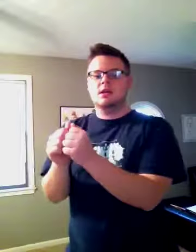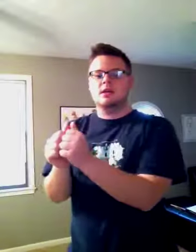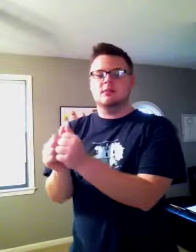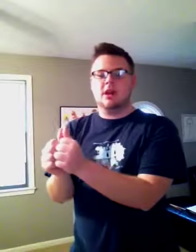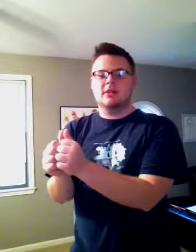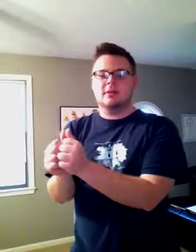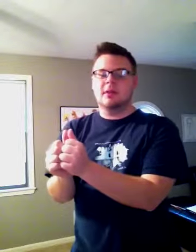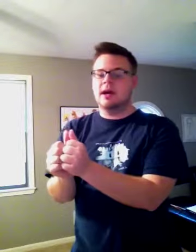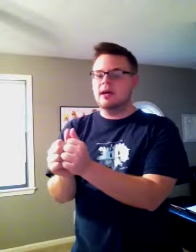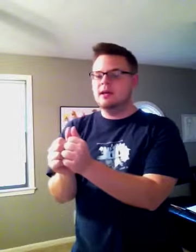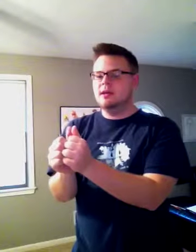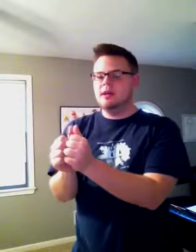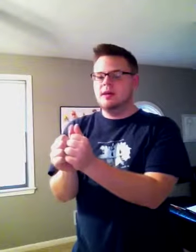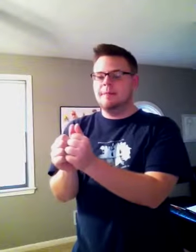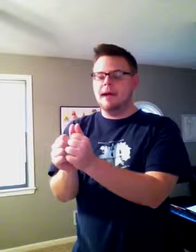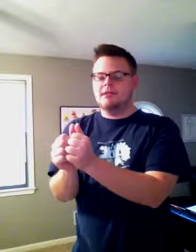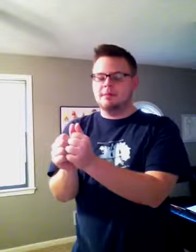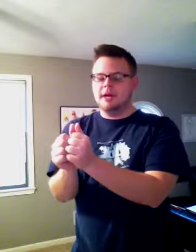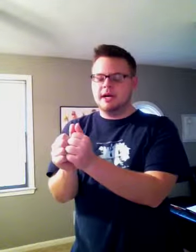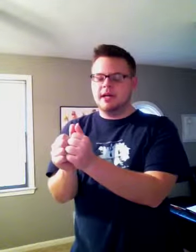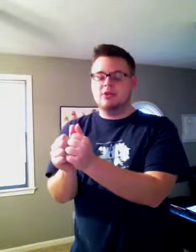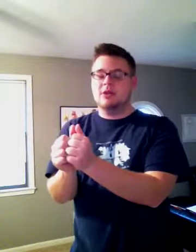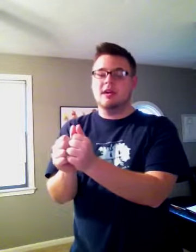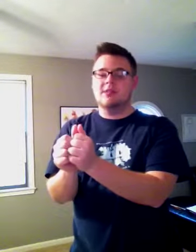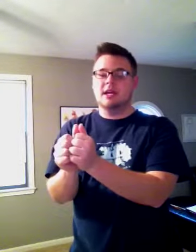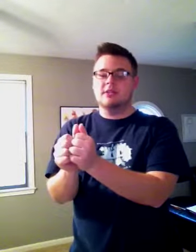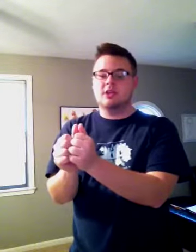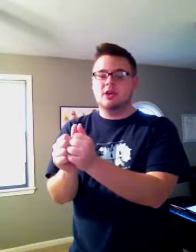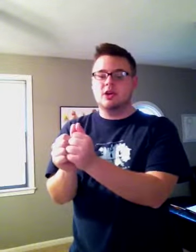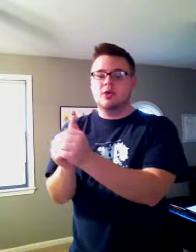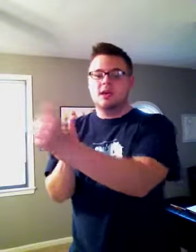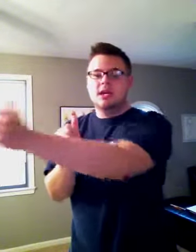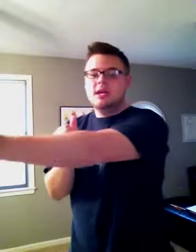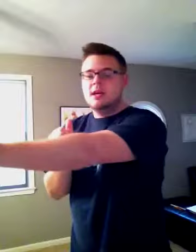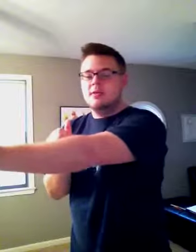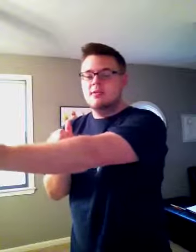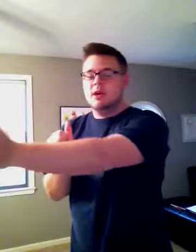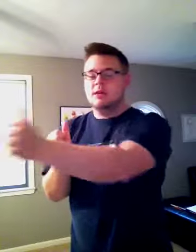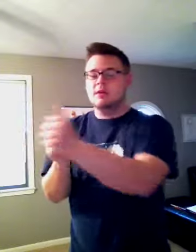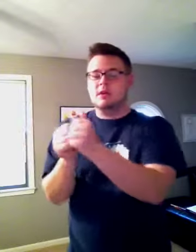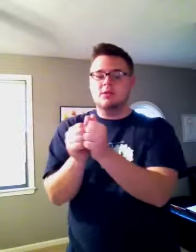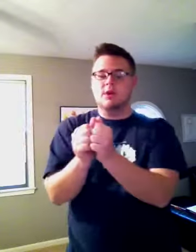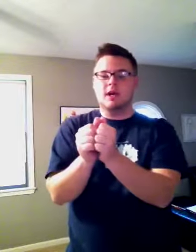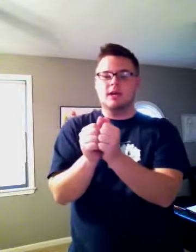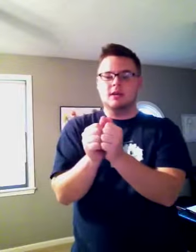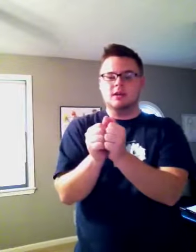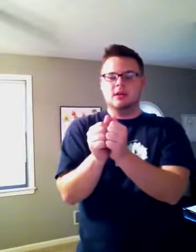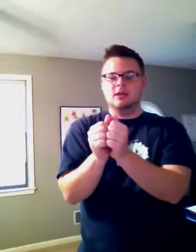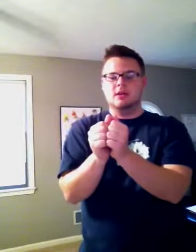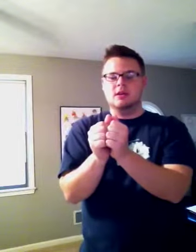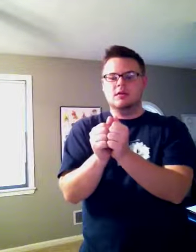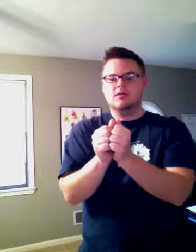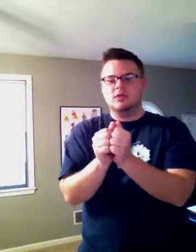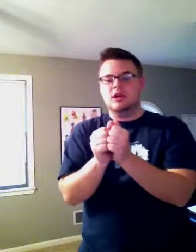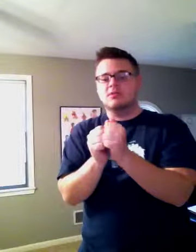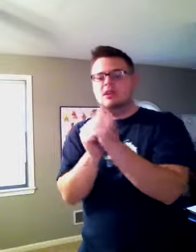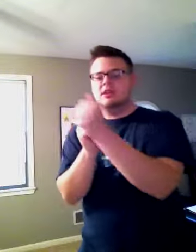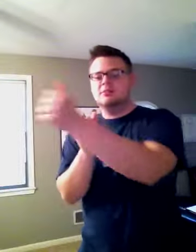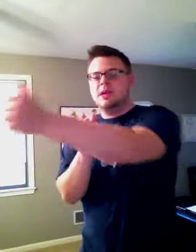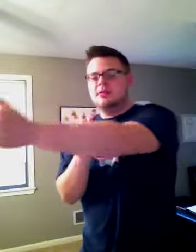is passing by. And passing by, your left hand is going to go in front of your right hand. For love is passing